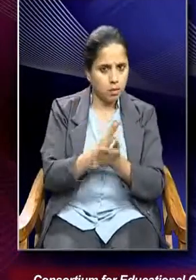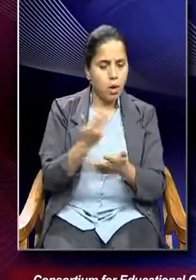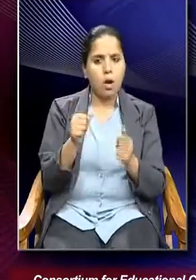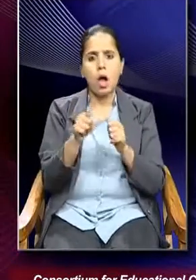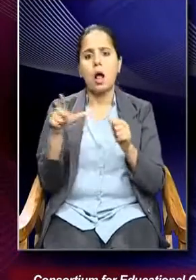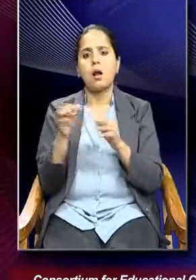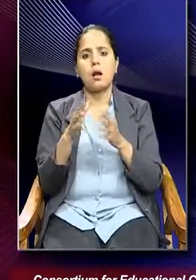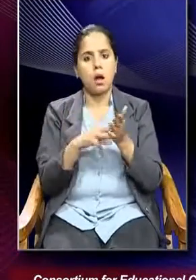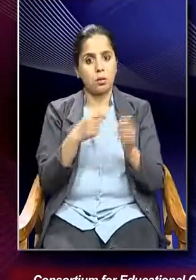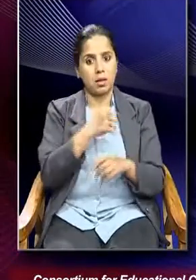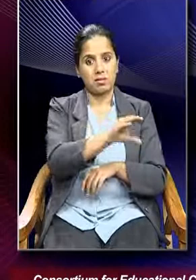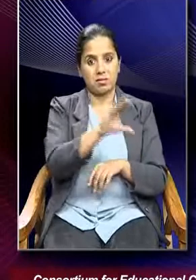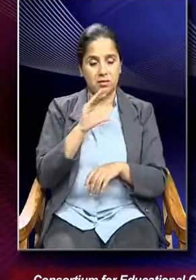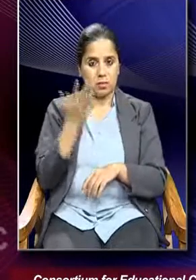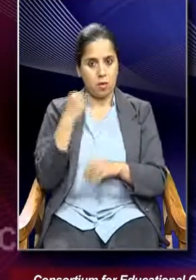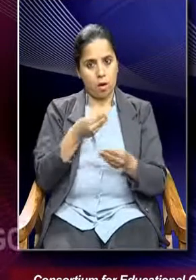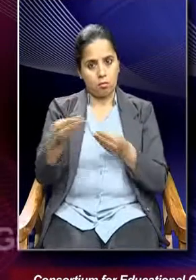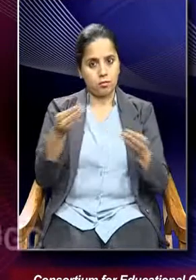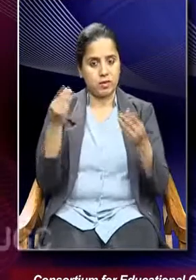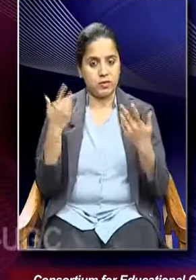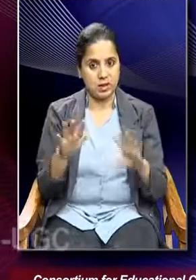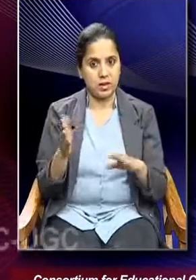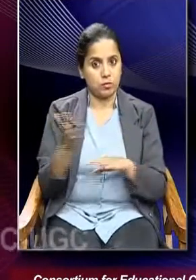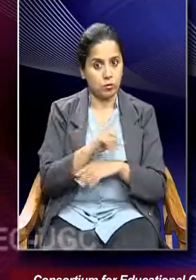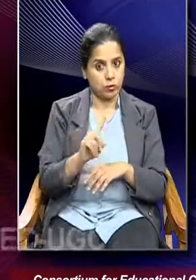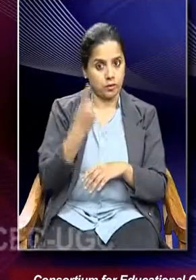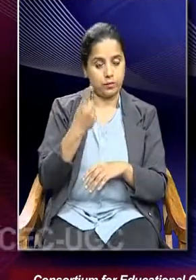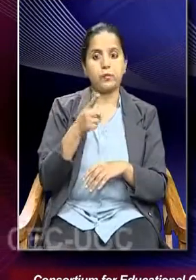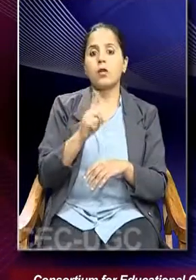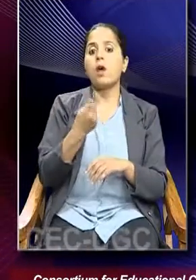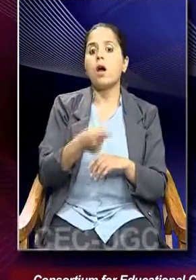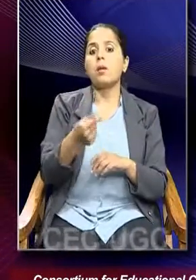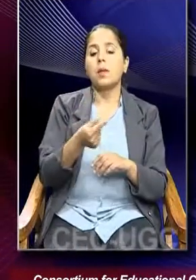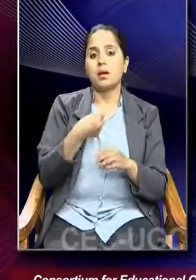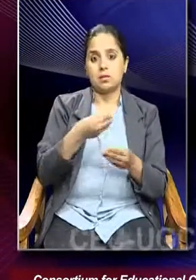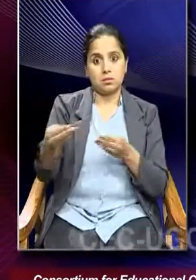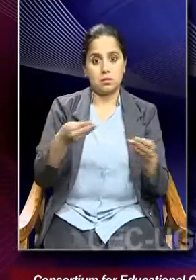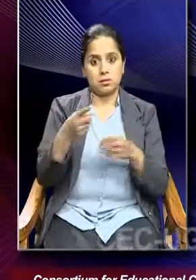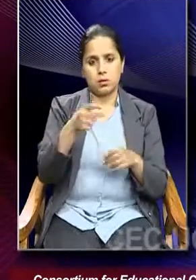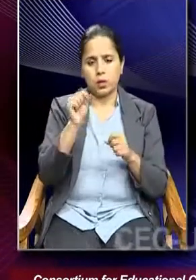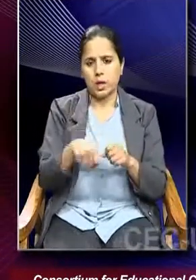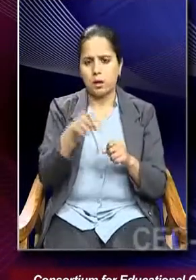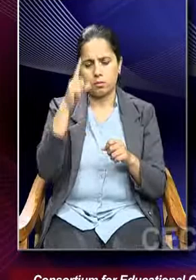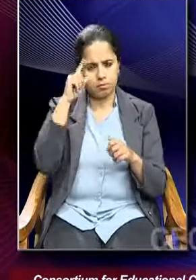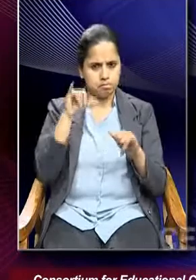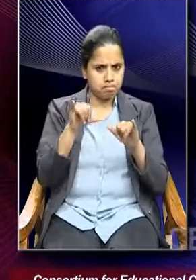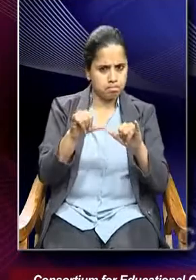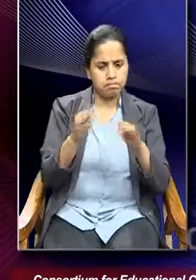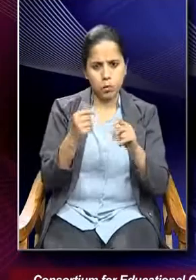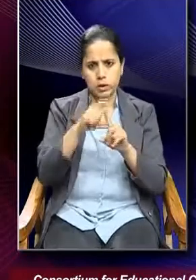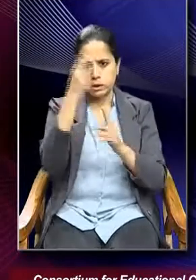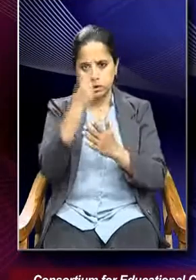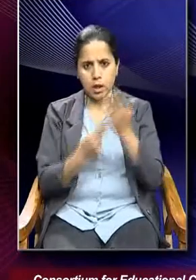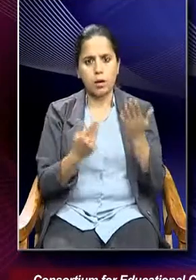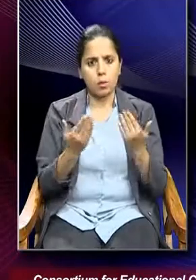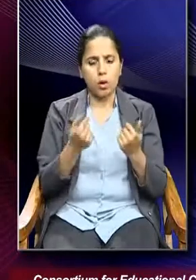are allocated initially. Therefore, the initial allocation of allowance could be designed to ensure